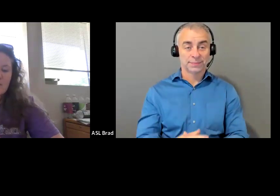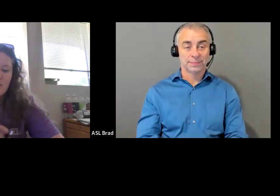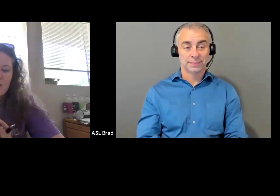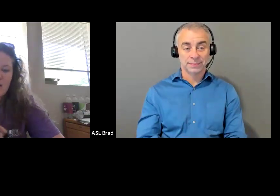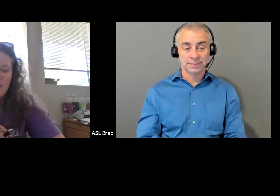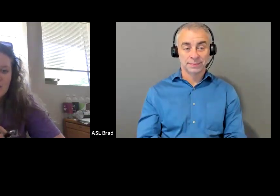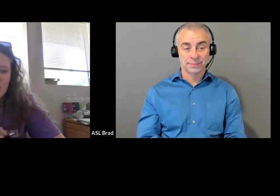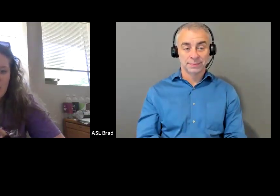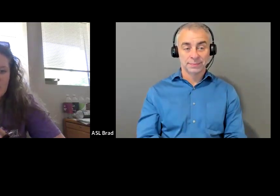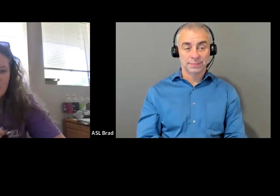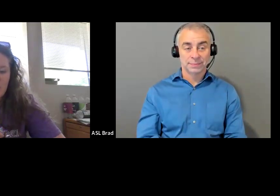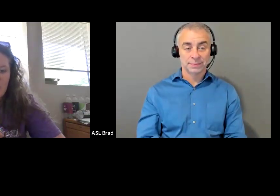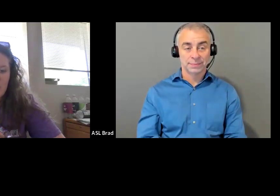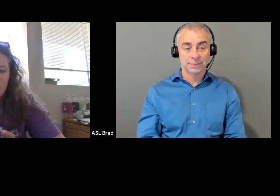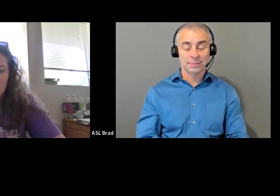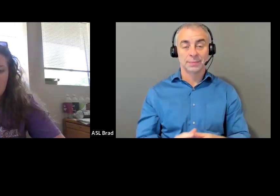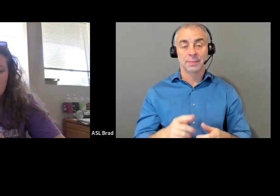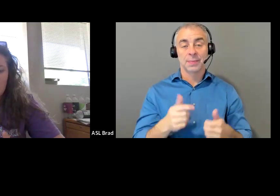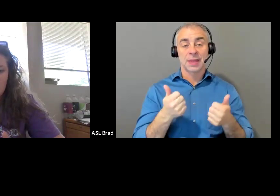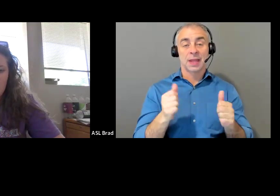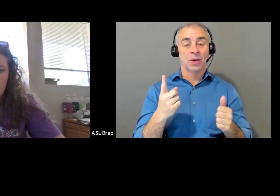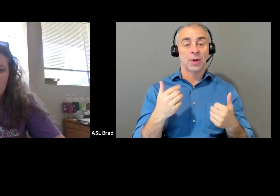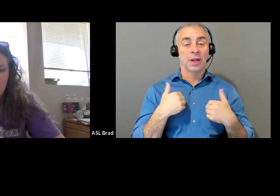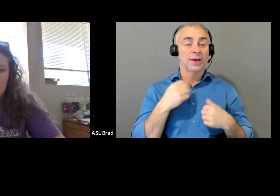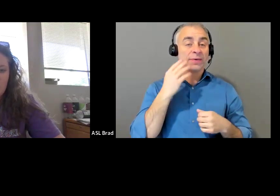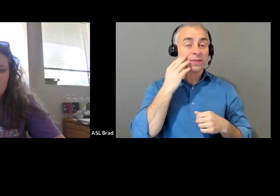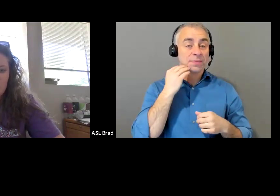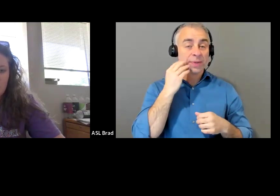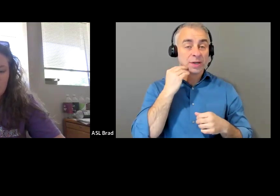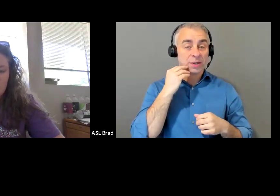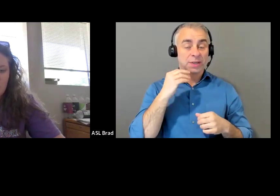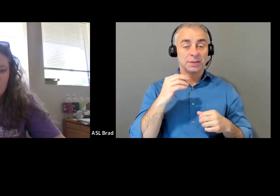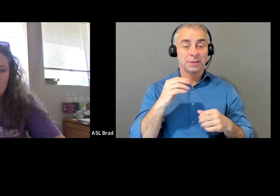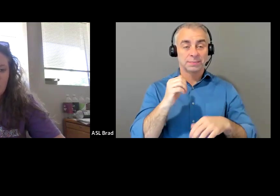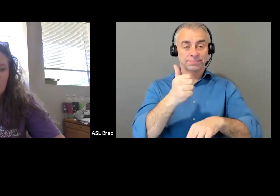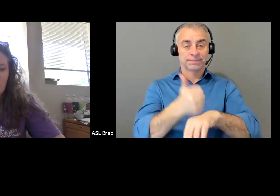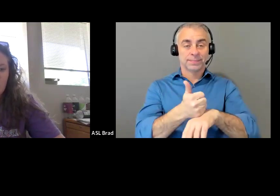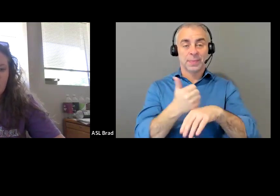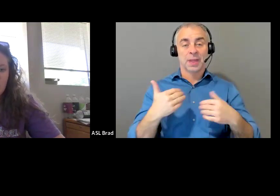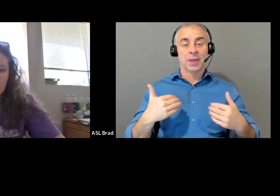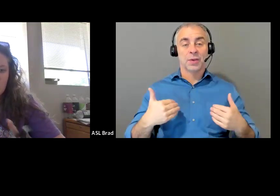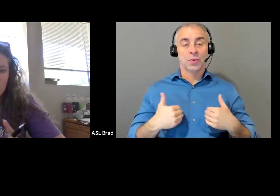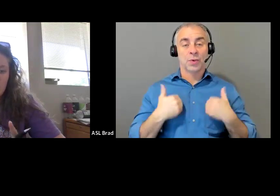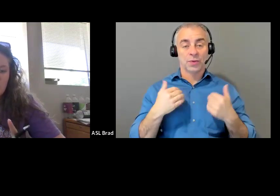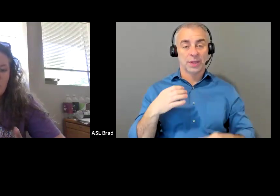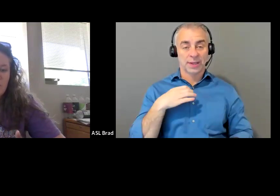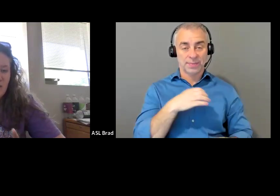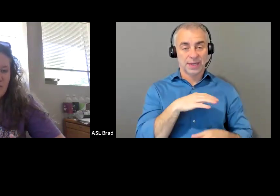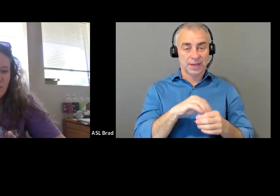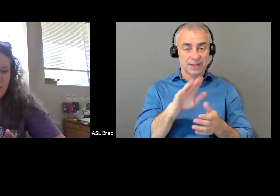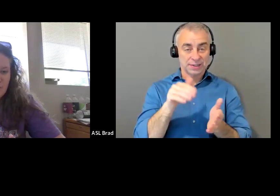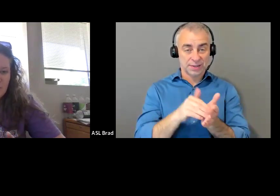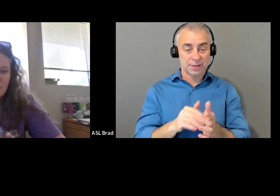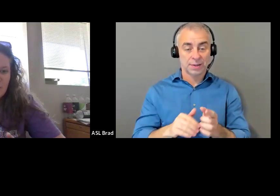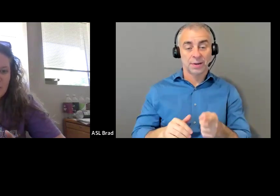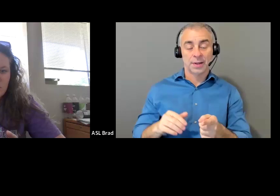Has anybody had experience of creating a youth committee in their center? I loved how you were saying that it was peer-led